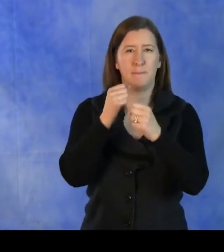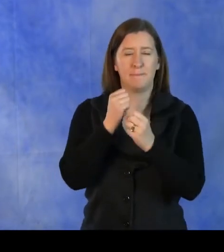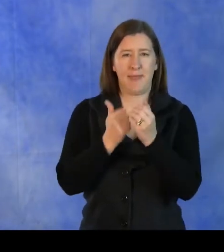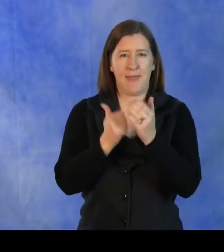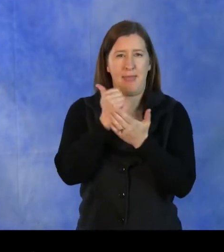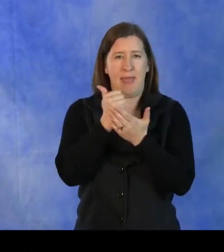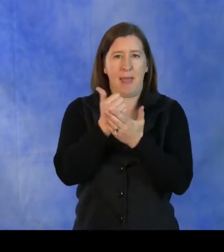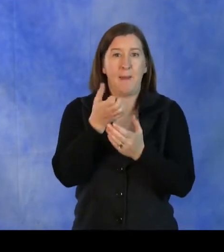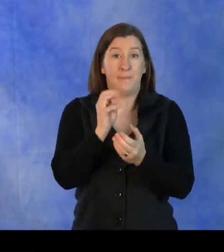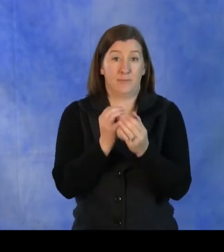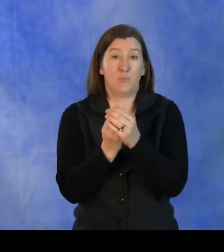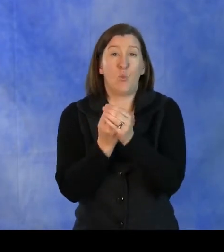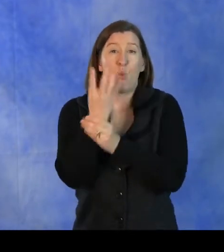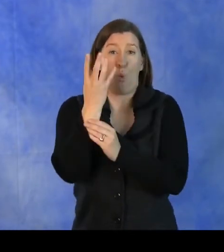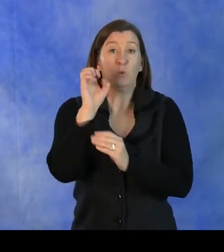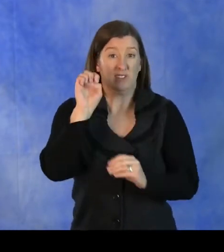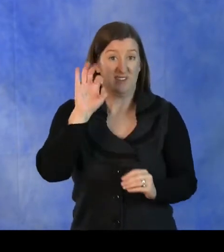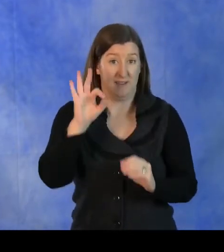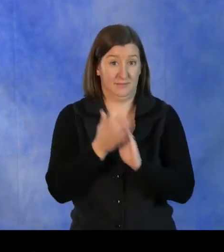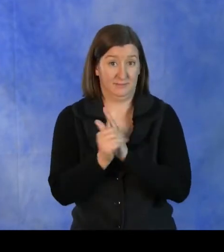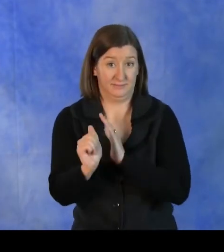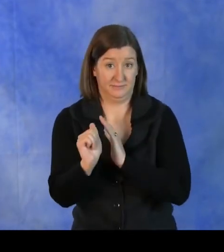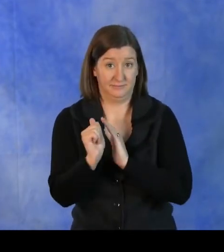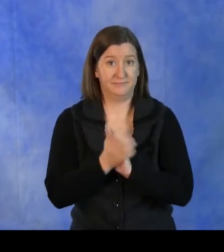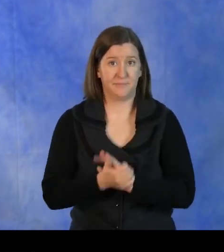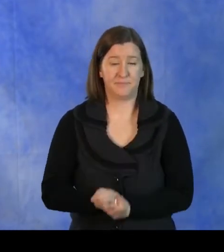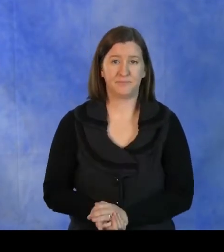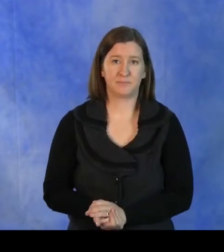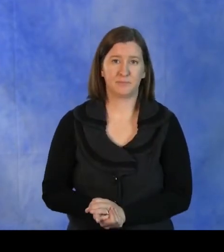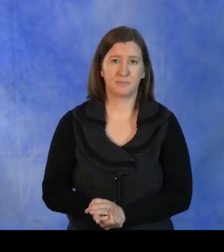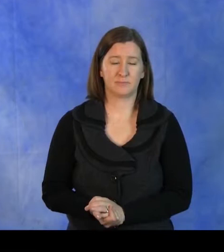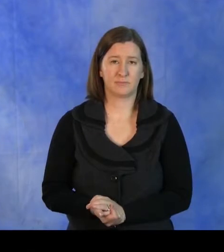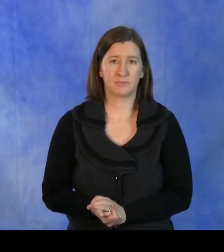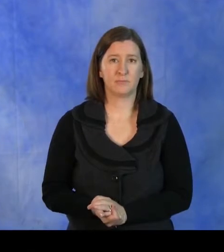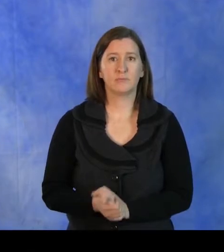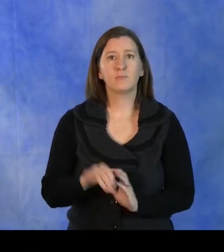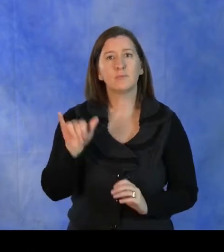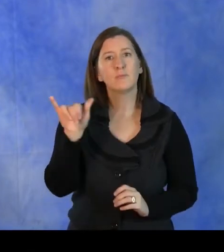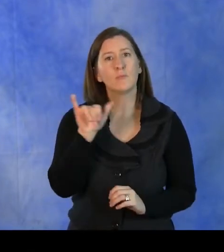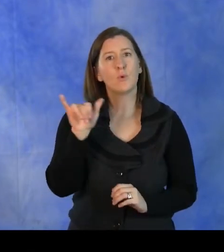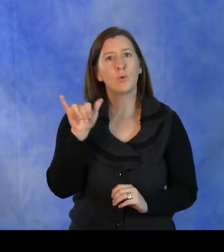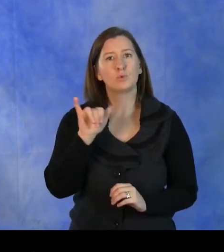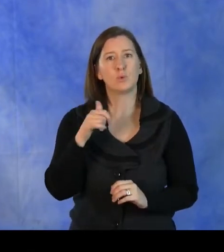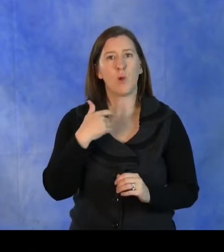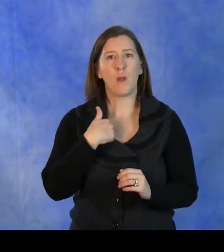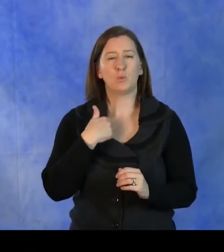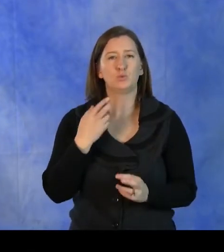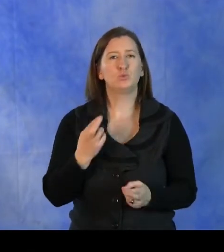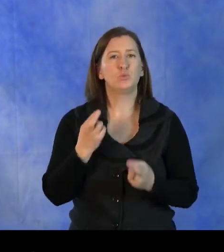level and challenge help them grow in their EF skills.